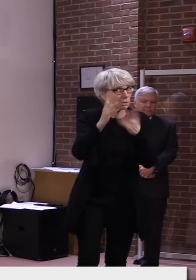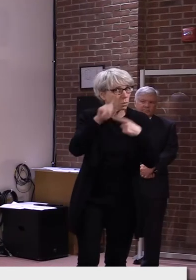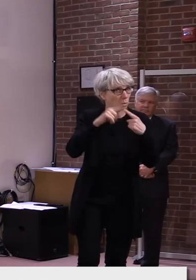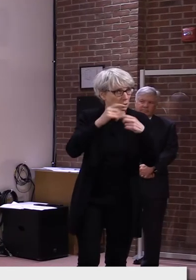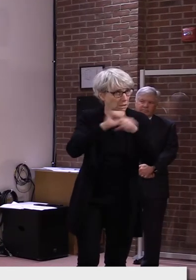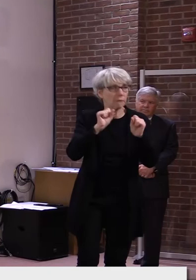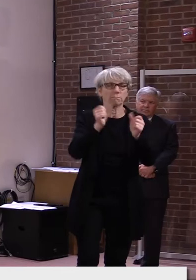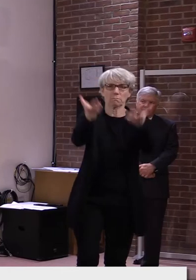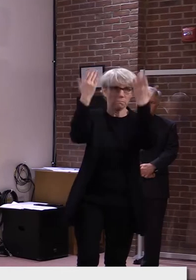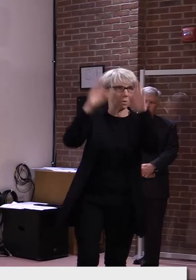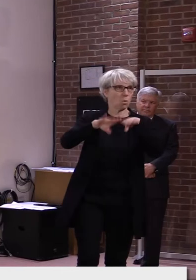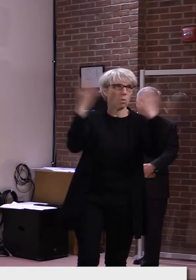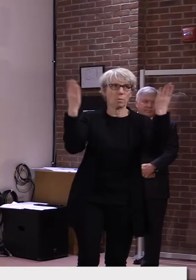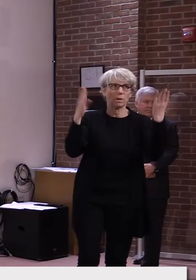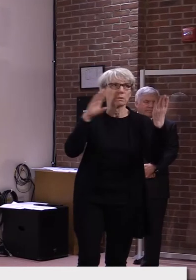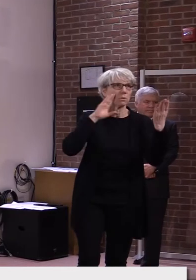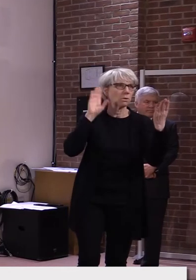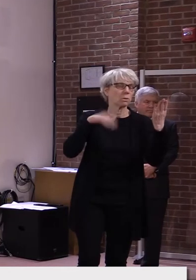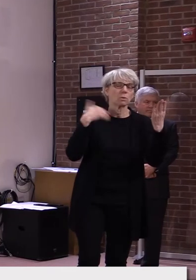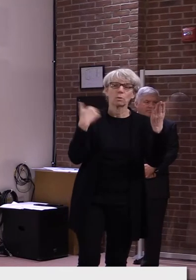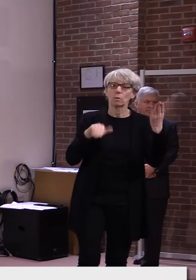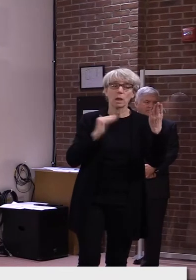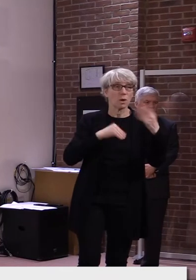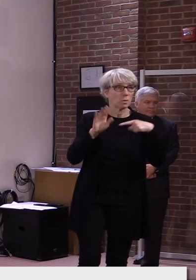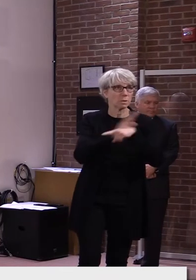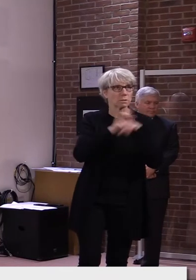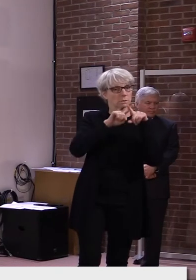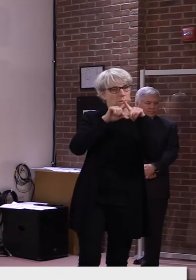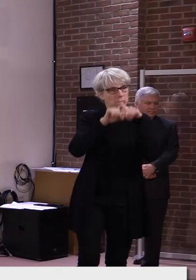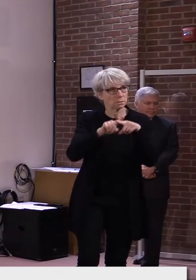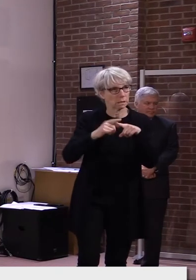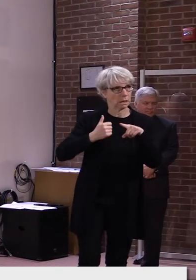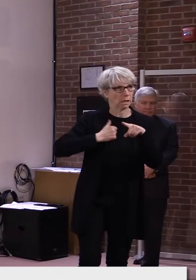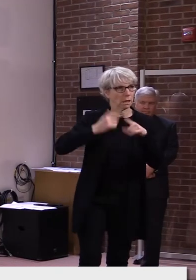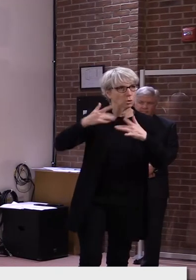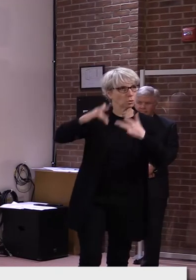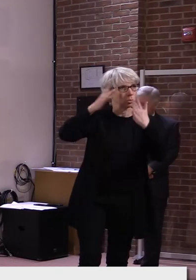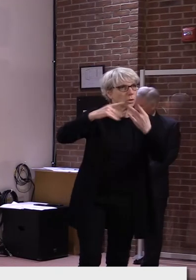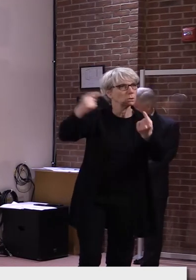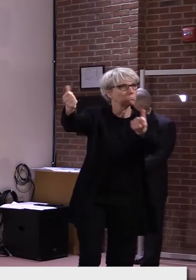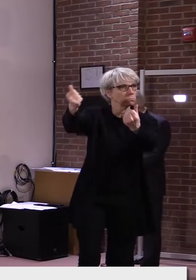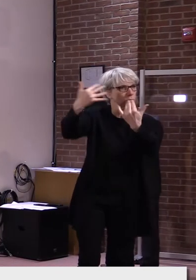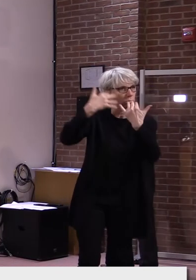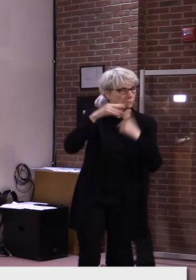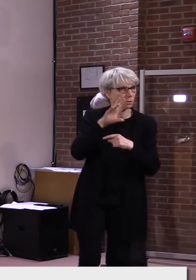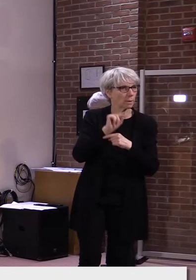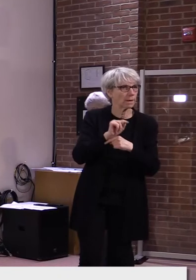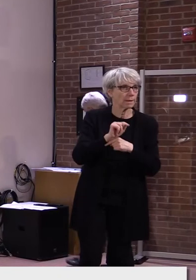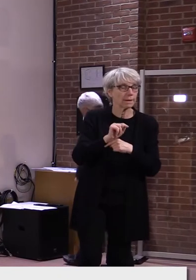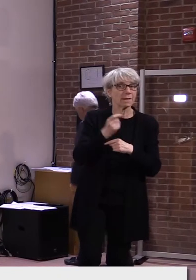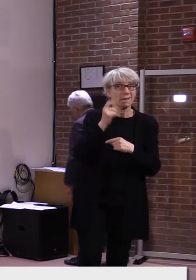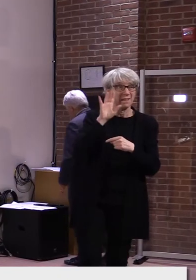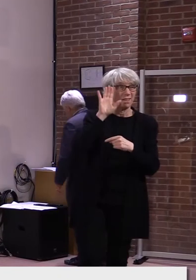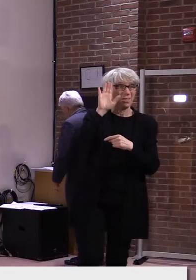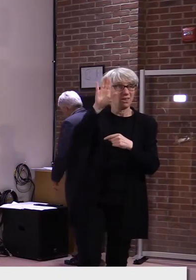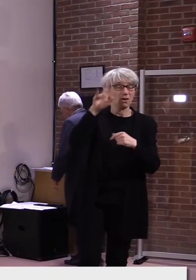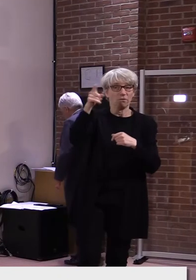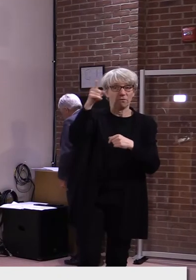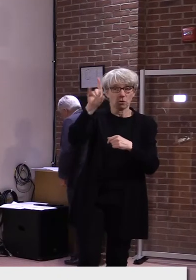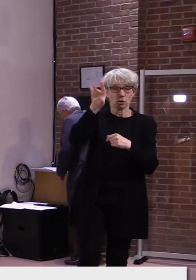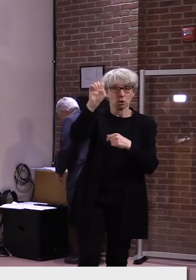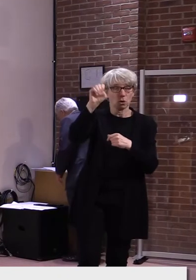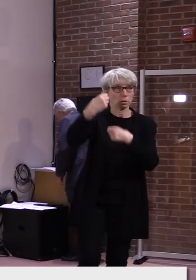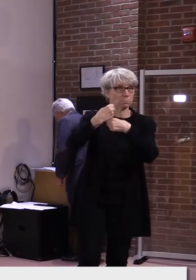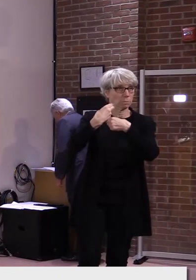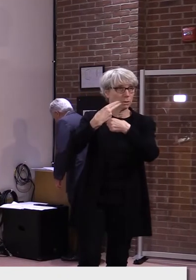because we're so reliant on the tourism. But again, they're up. Their first doses are up over the U.S. average